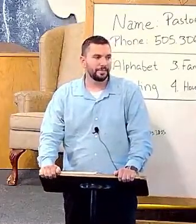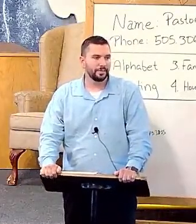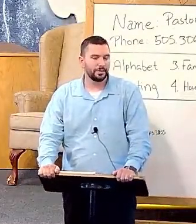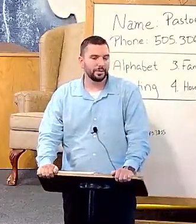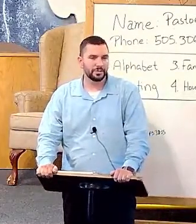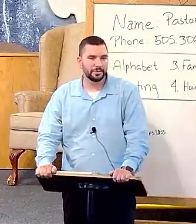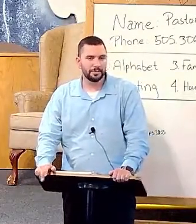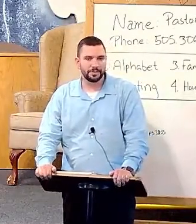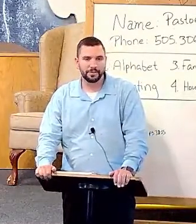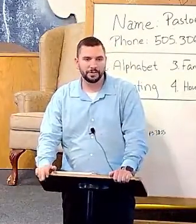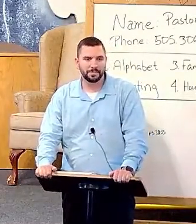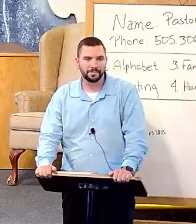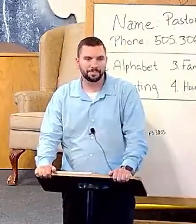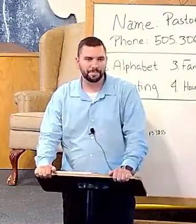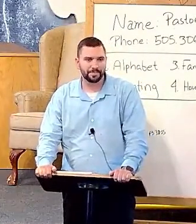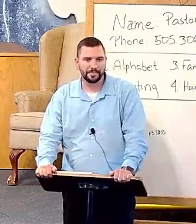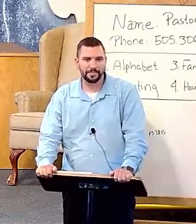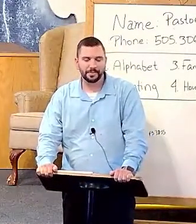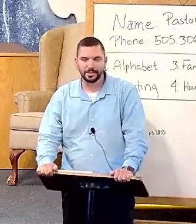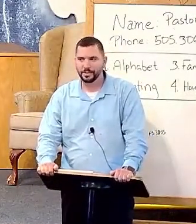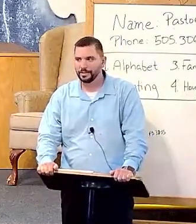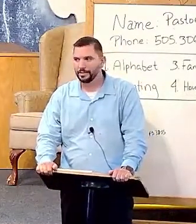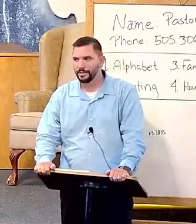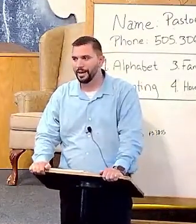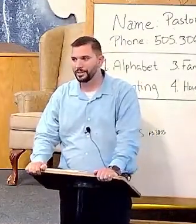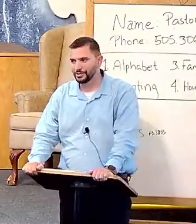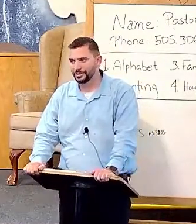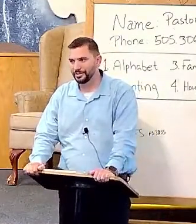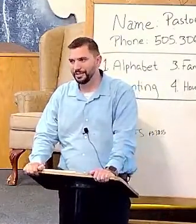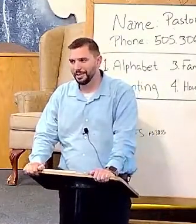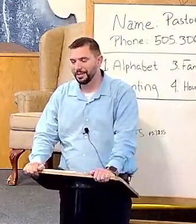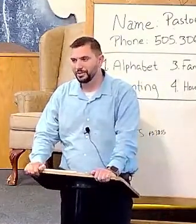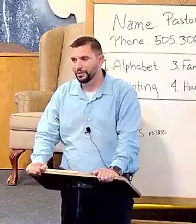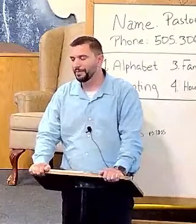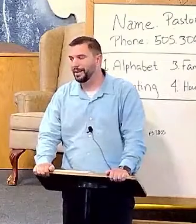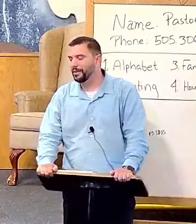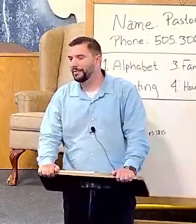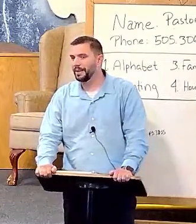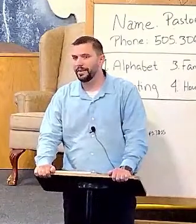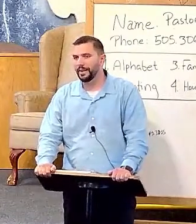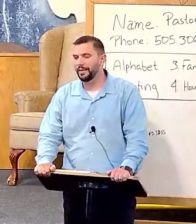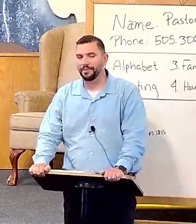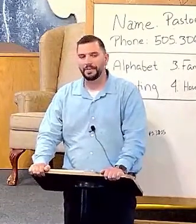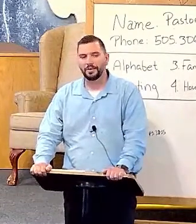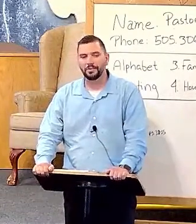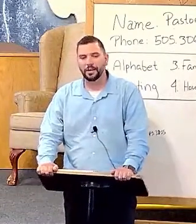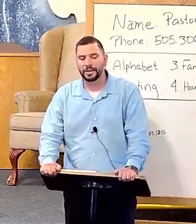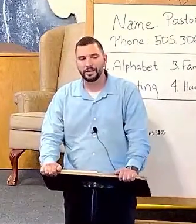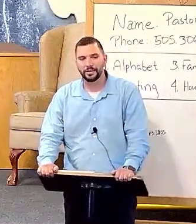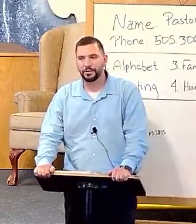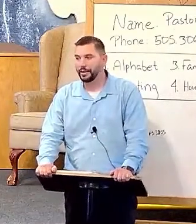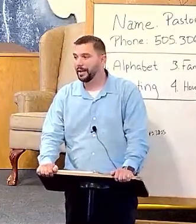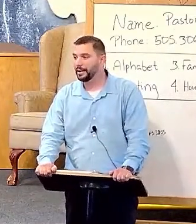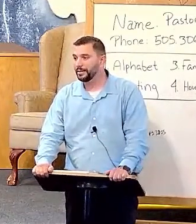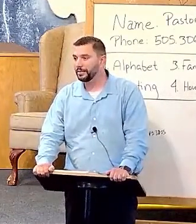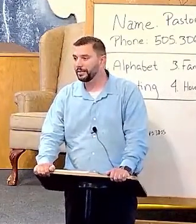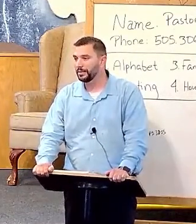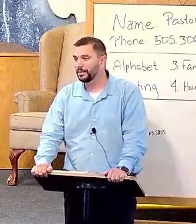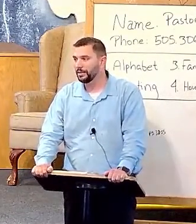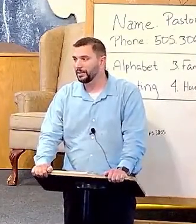what's the word I'm looking for? Yes. So if they don't like your hair,